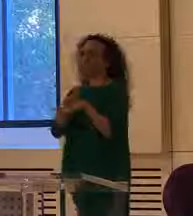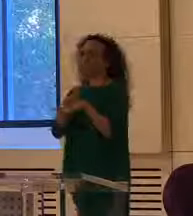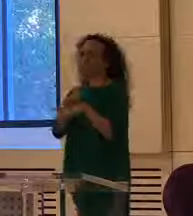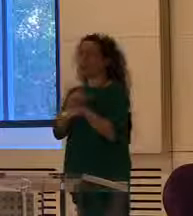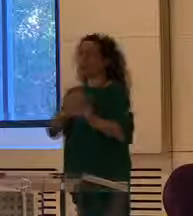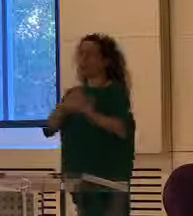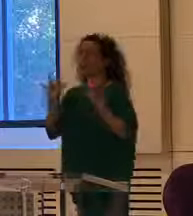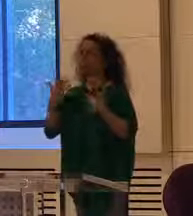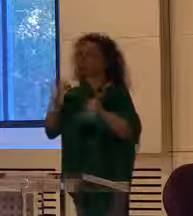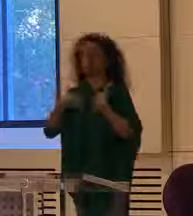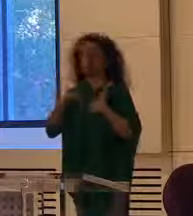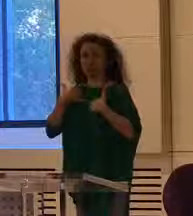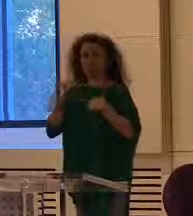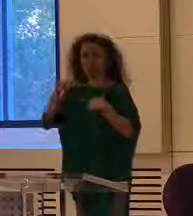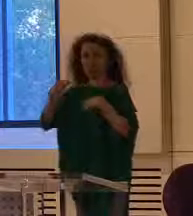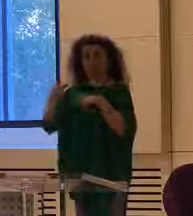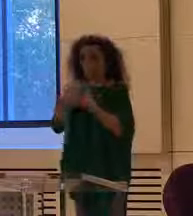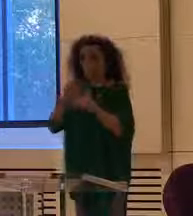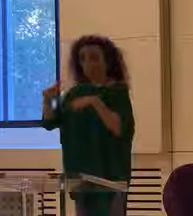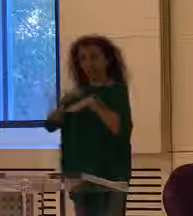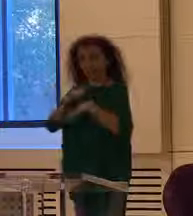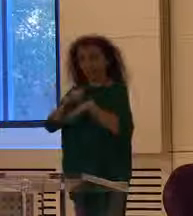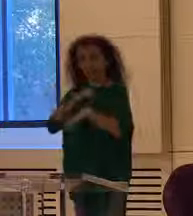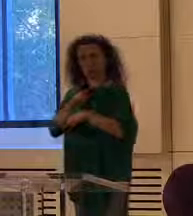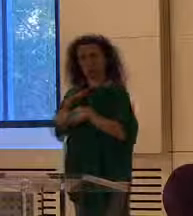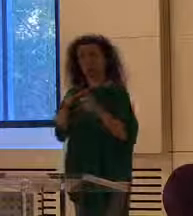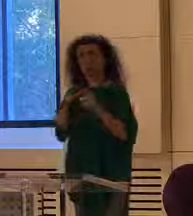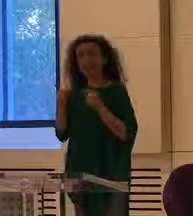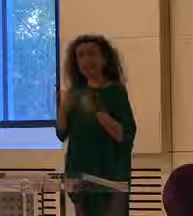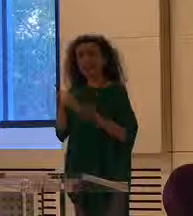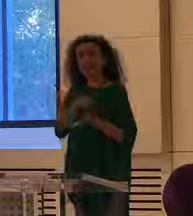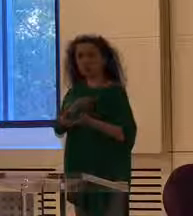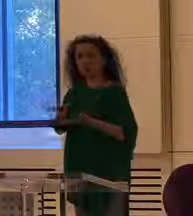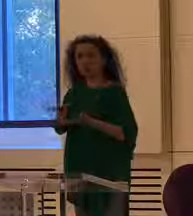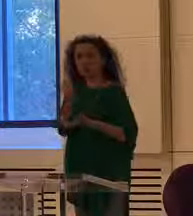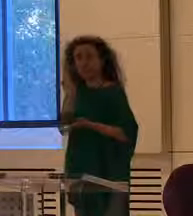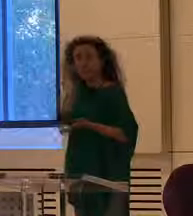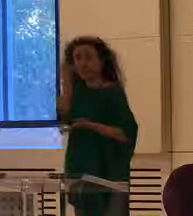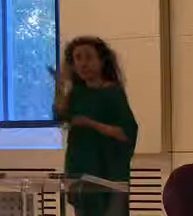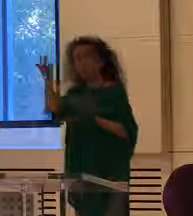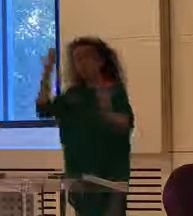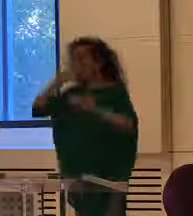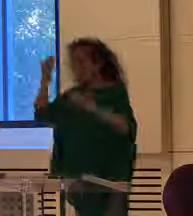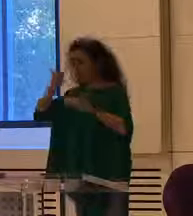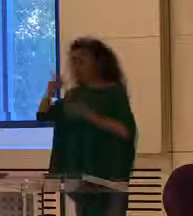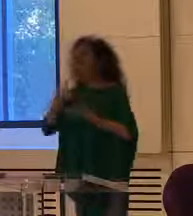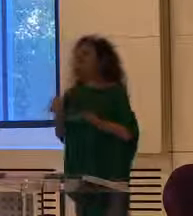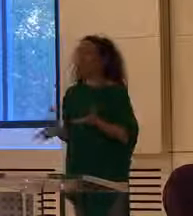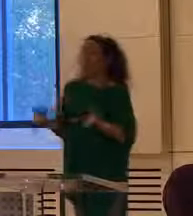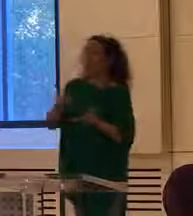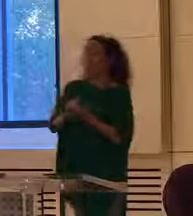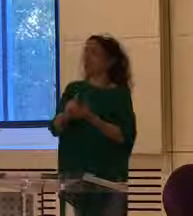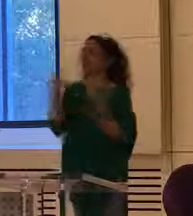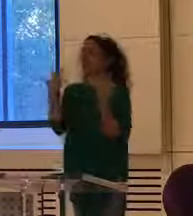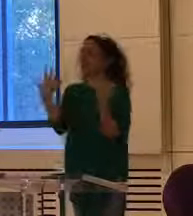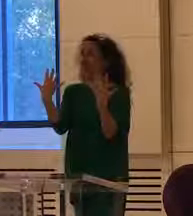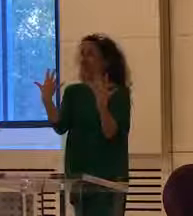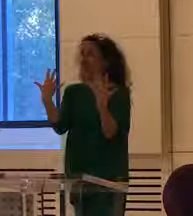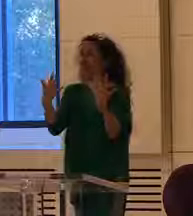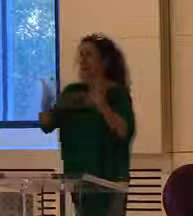And so we decided to set up this play. It's been a fabulous experience. You know, every evening we have sold